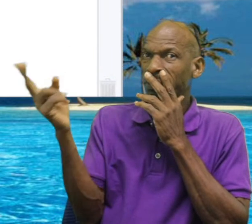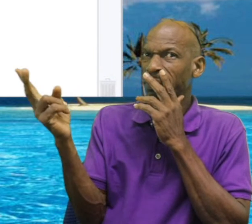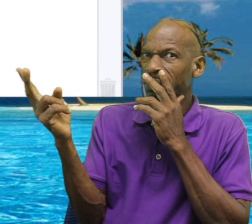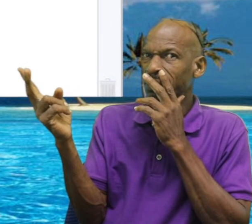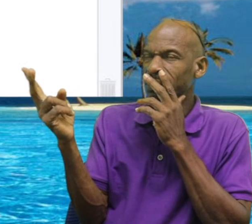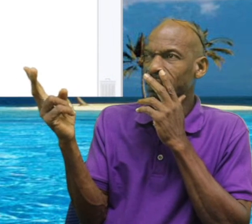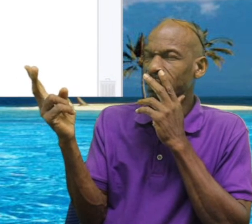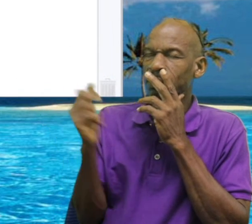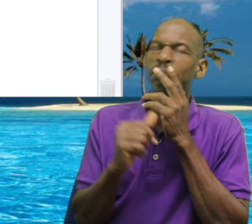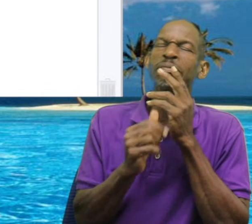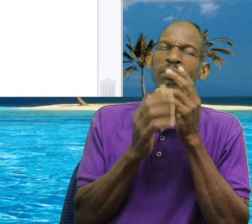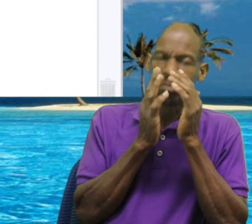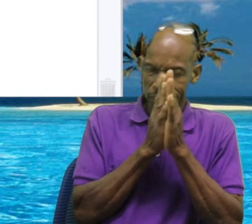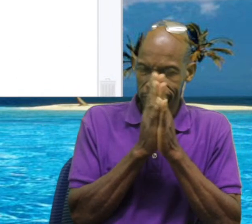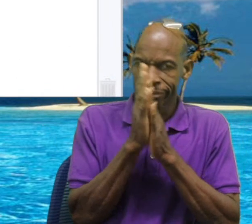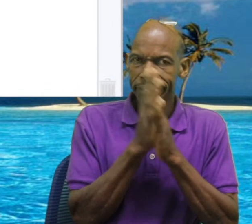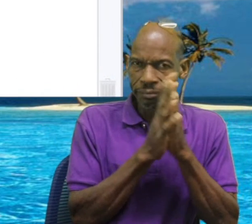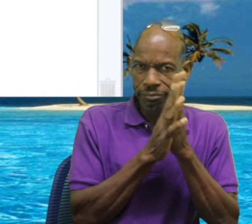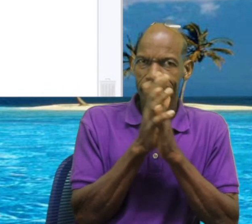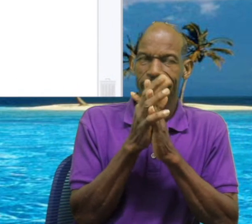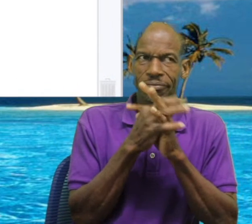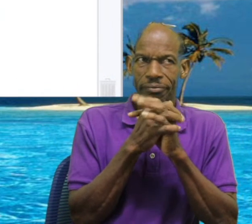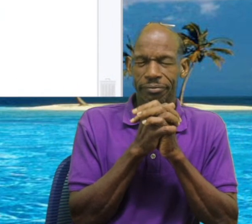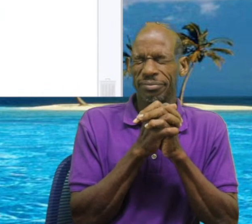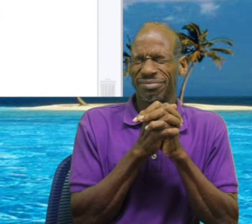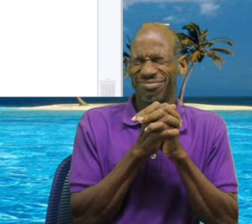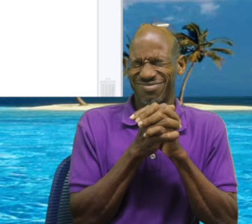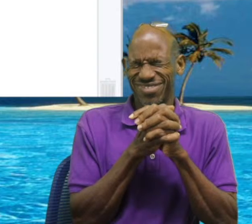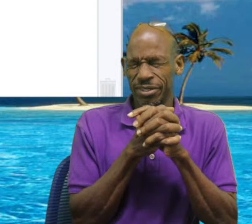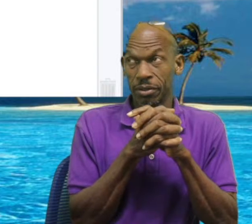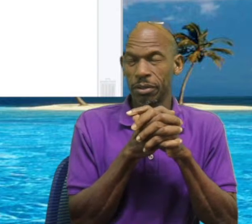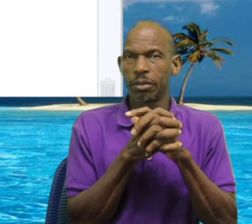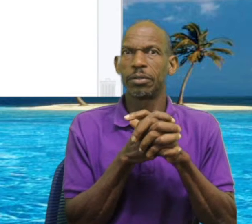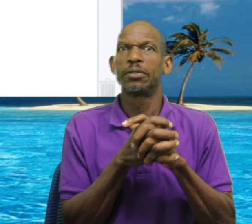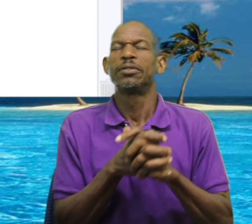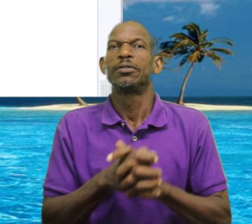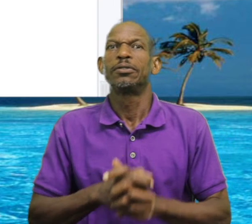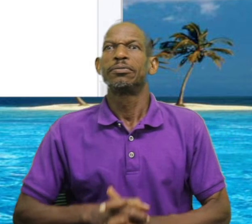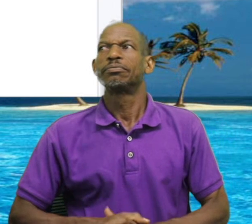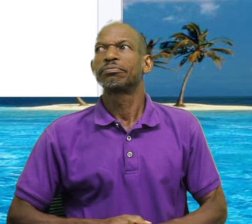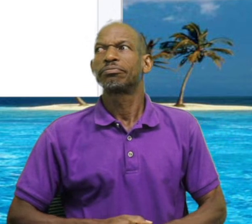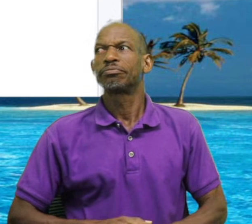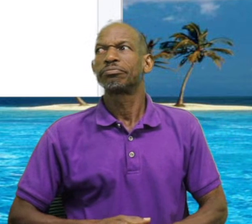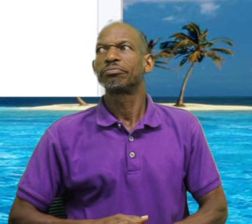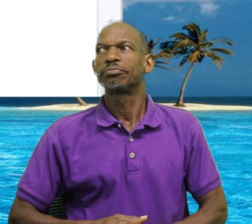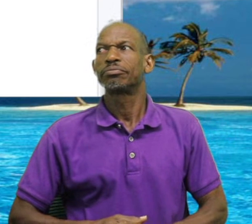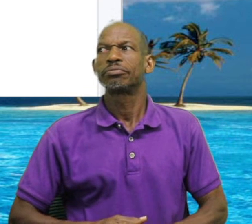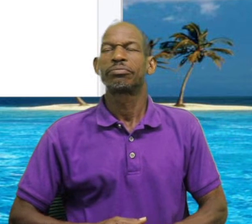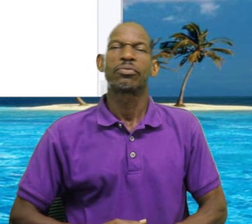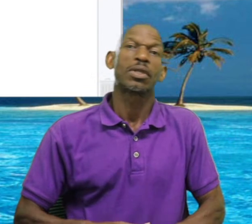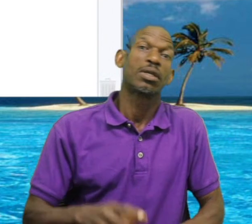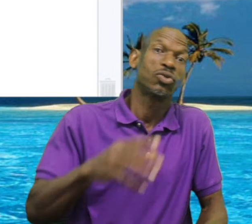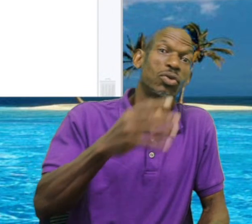For you to put the and between it. Or, both of them have to be